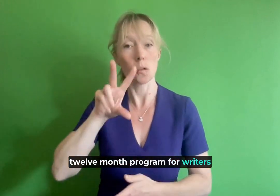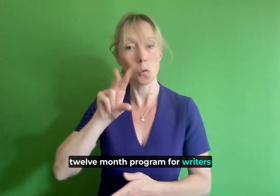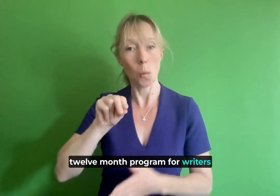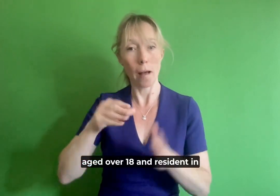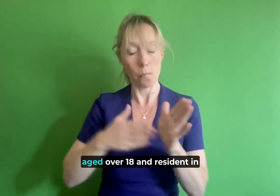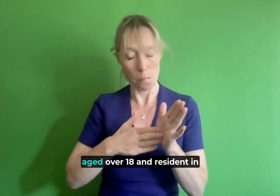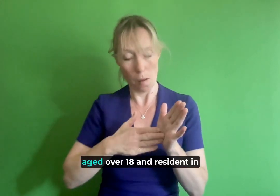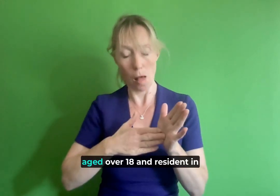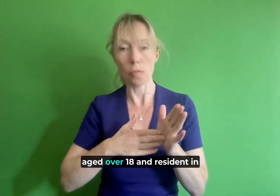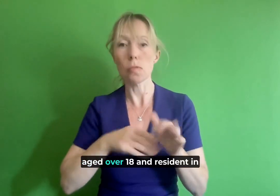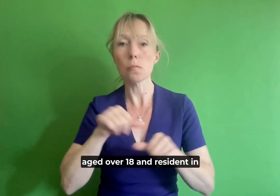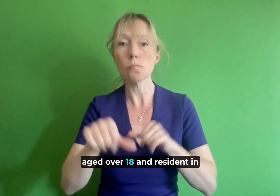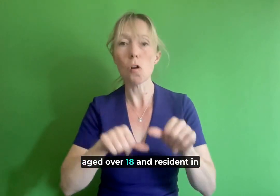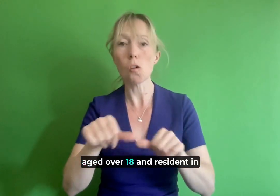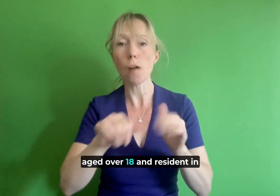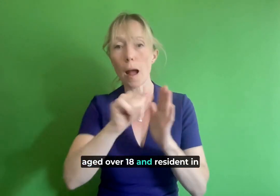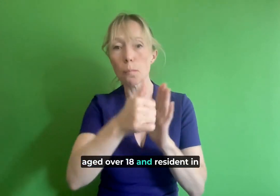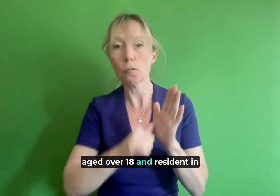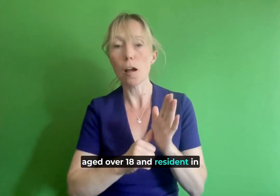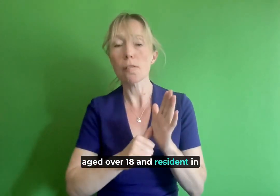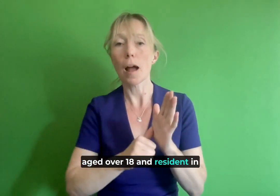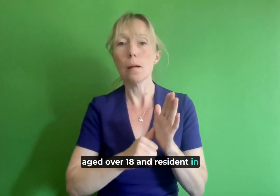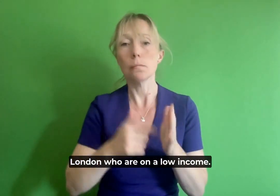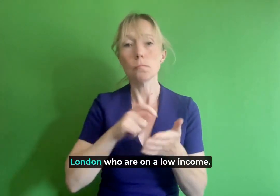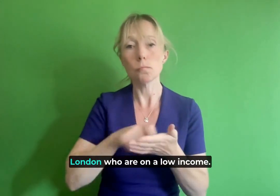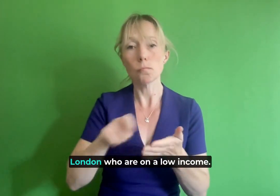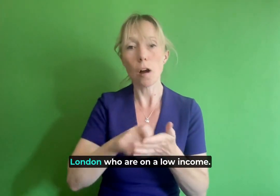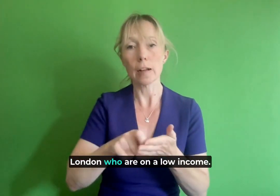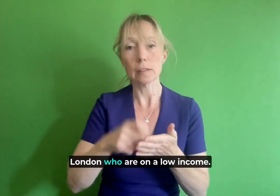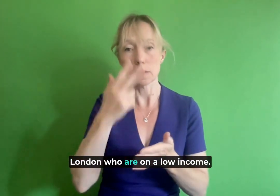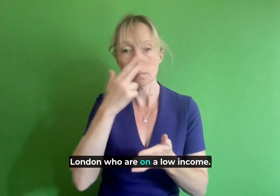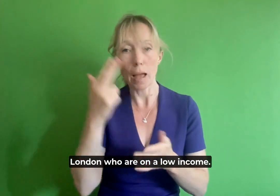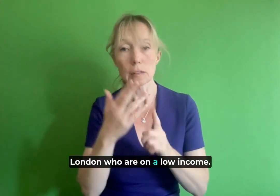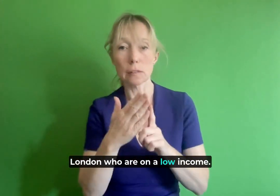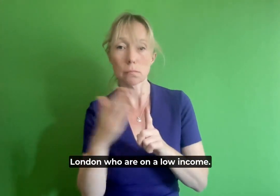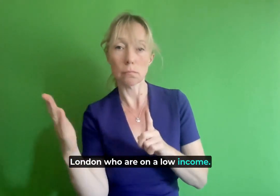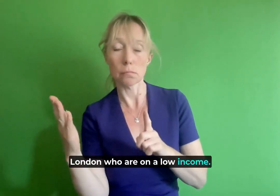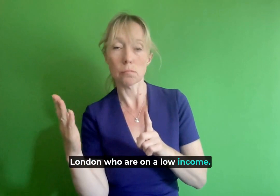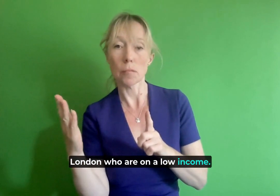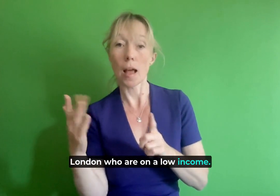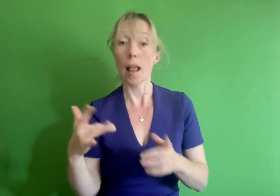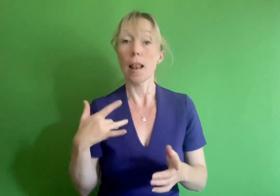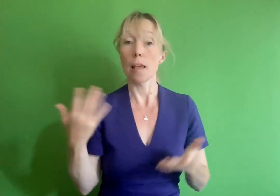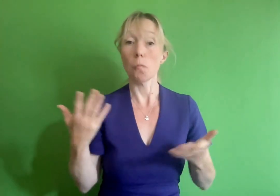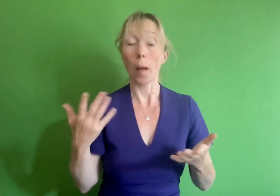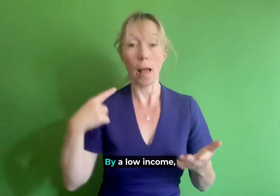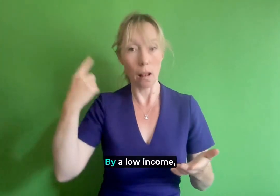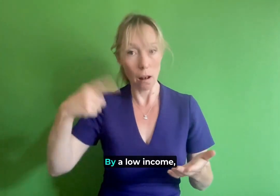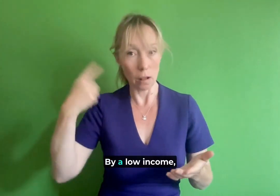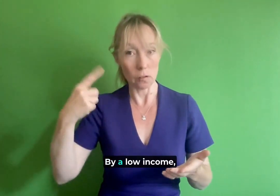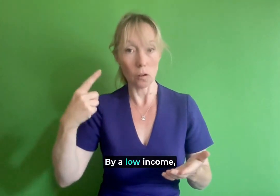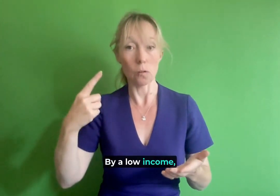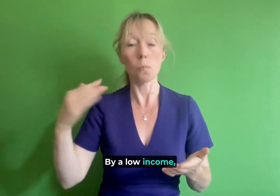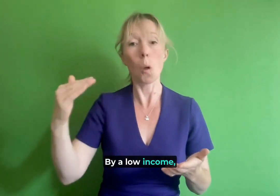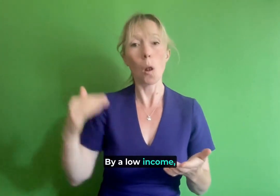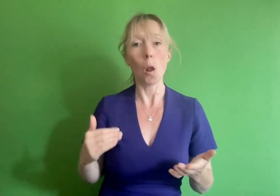writers aged over 18 and resident in London who are on a low income. By low income, we